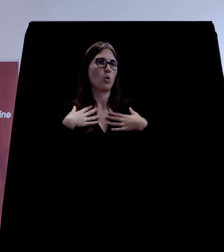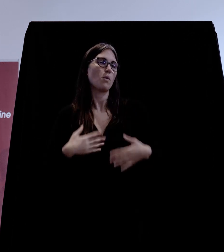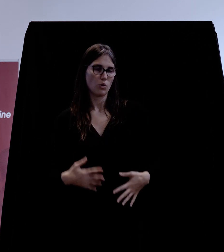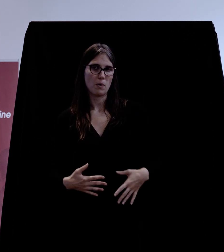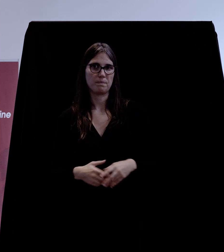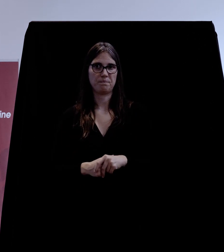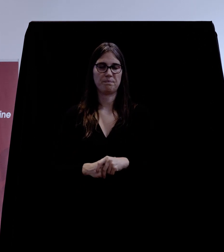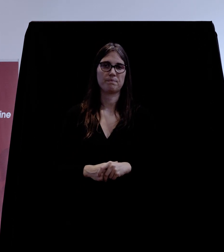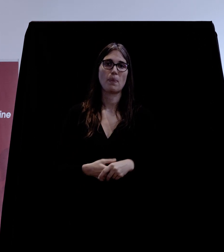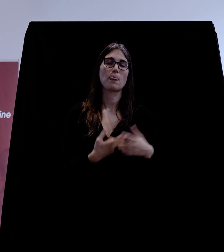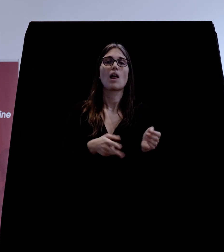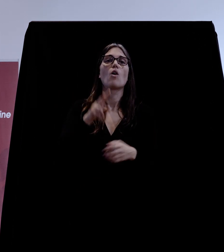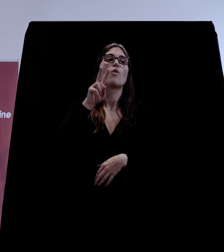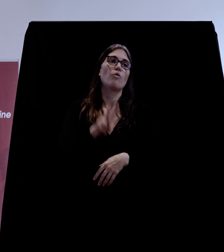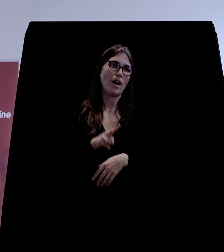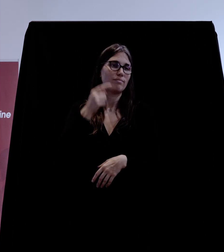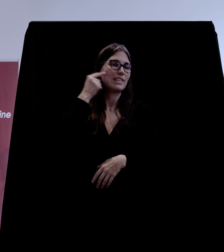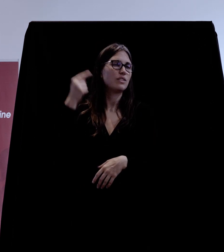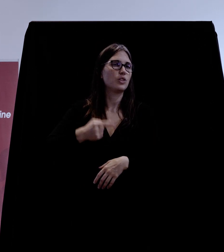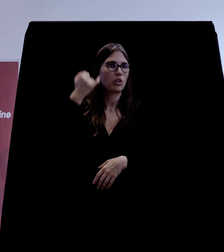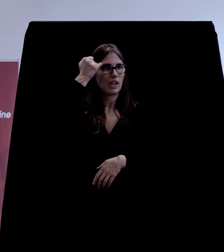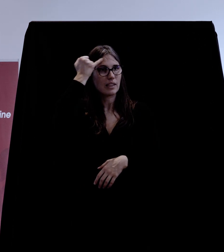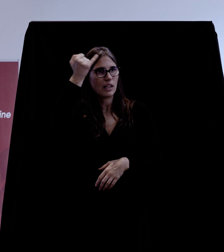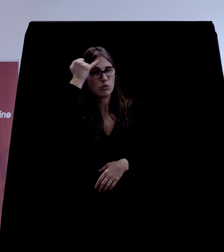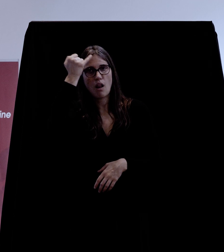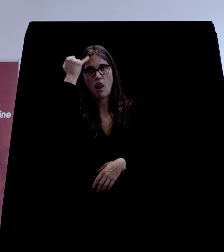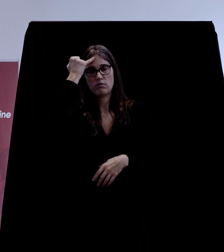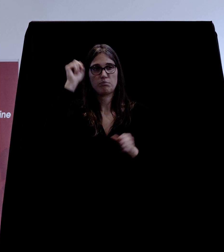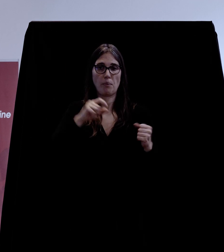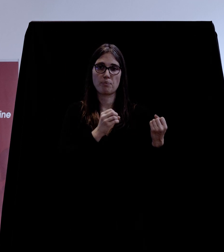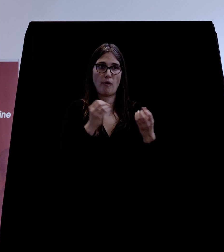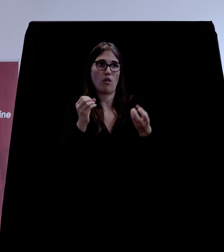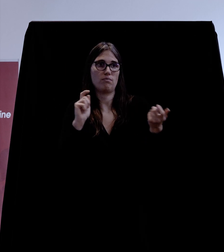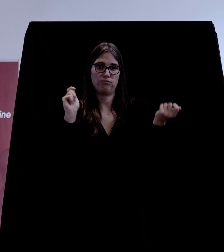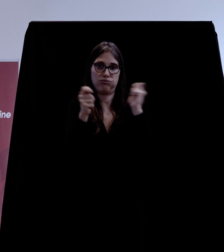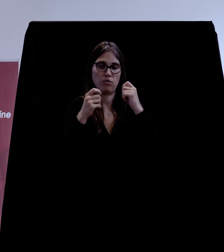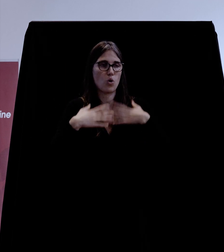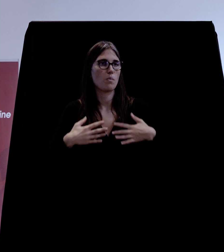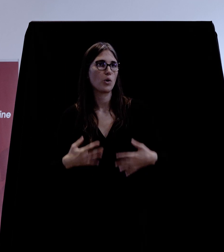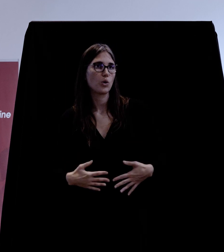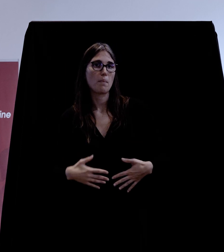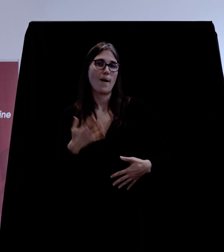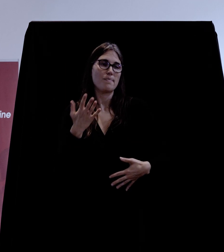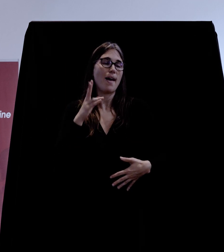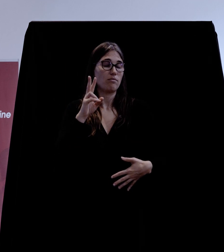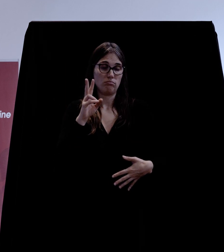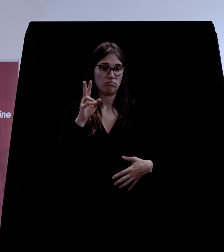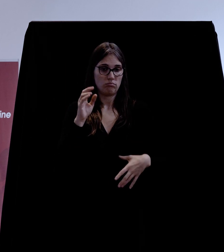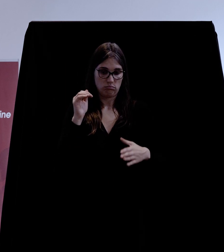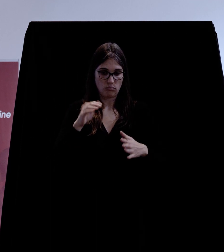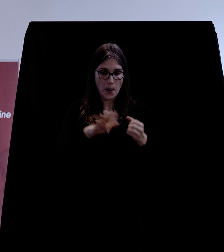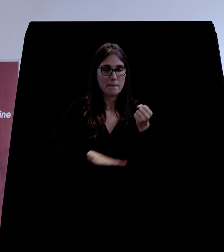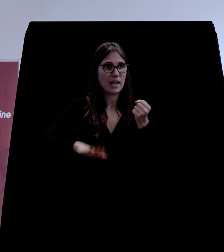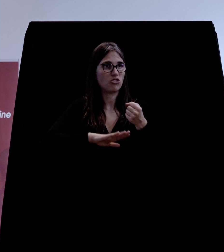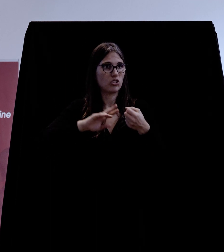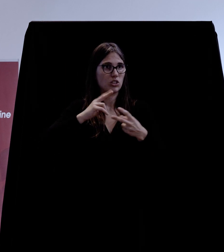But even if it's genetically based, it can still have a social function. This is kind of important. It's